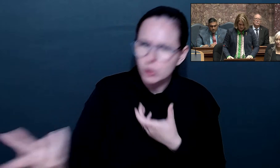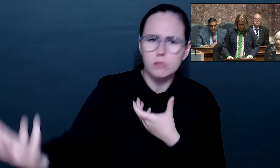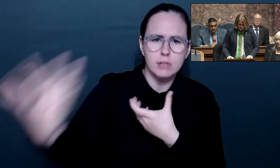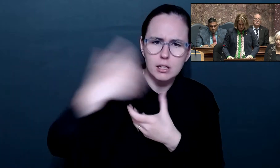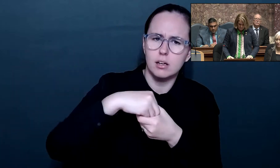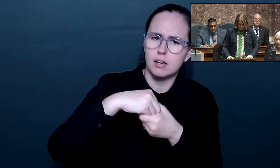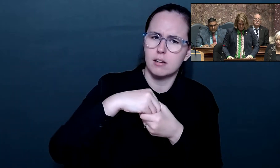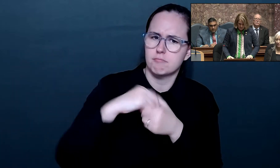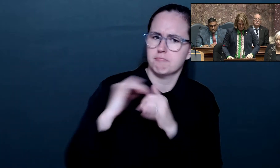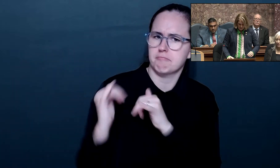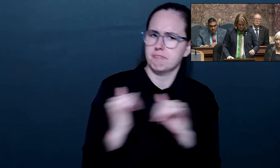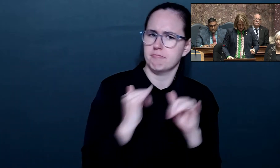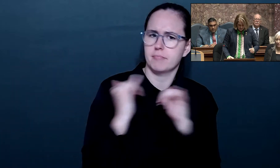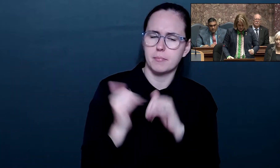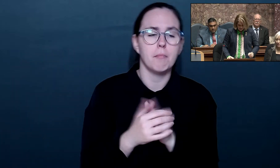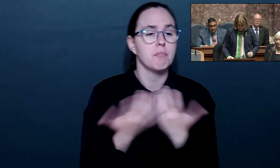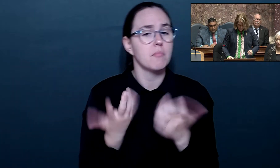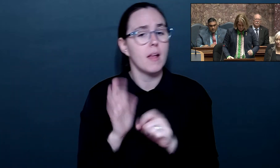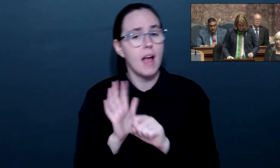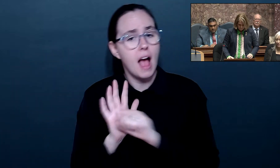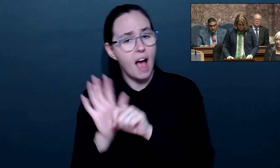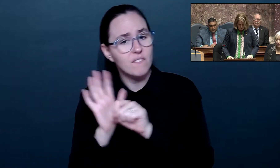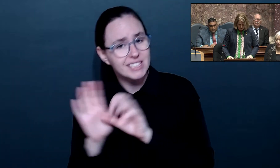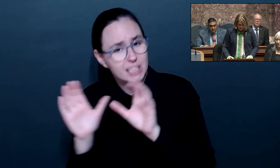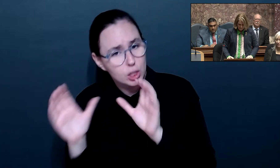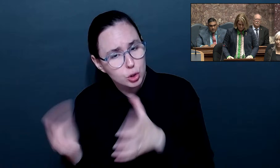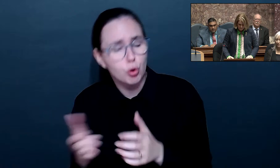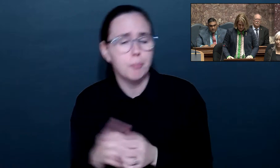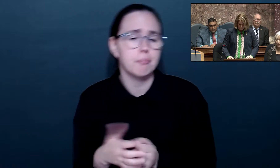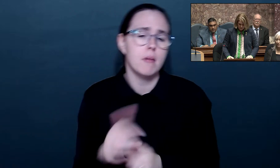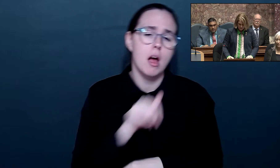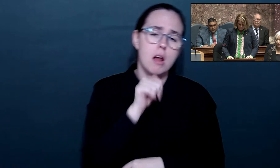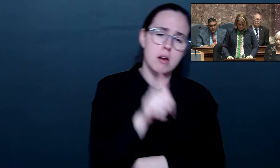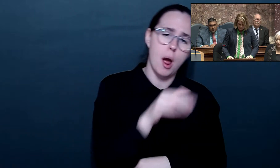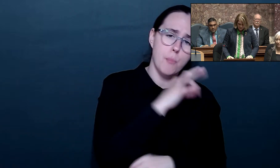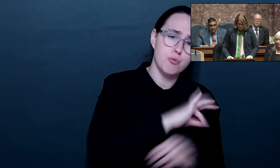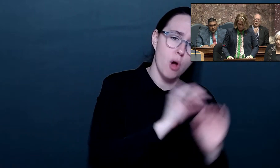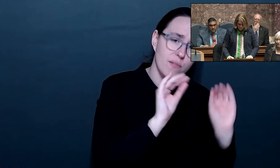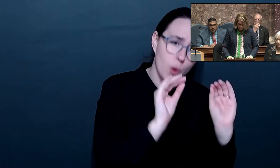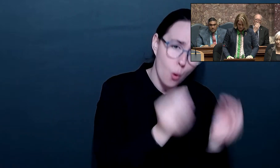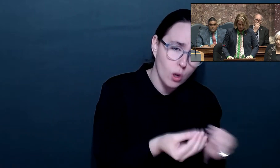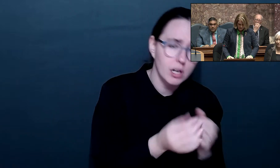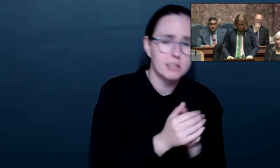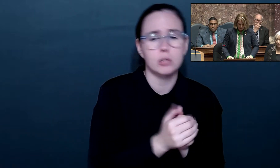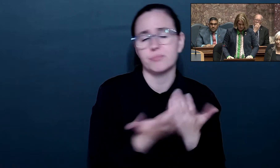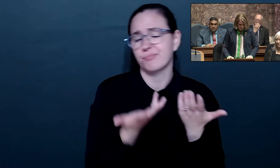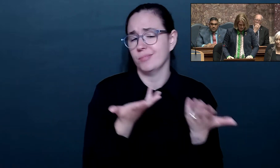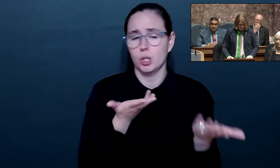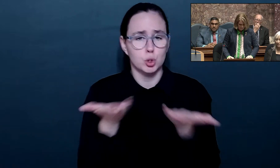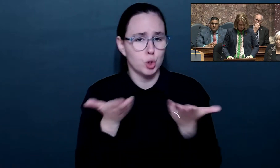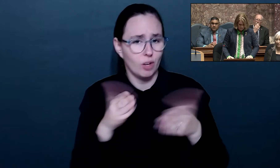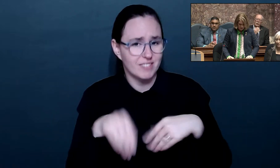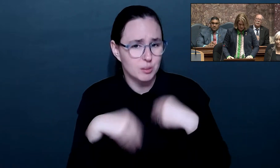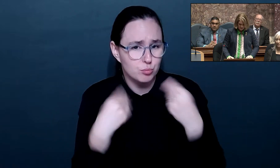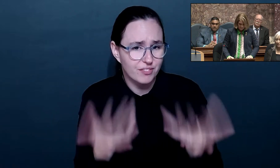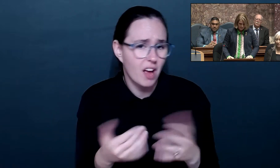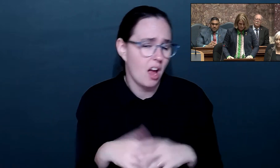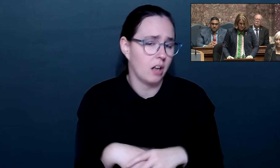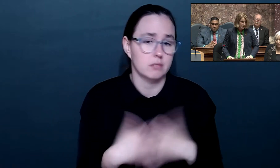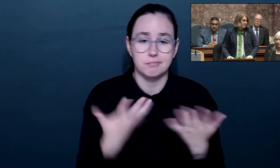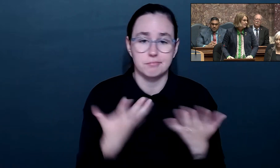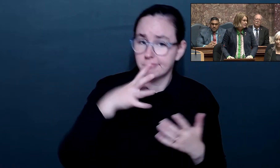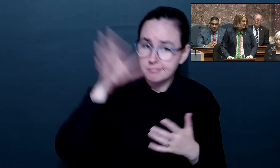in BC. And I am grateful that they have been fighting for services, fighting for funding, and the rights of people with